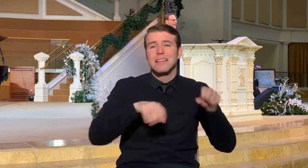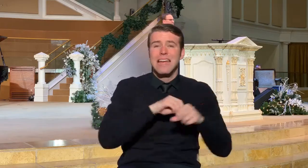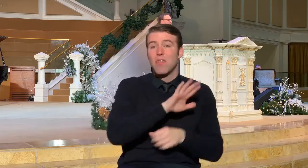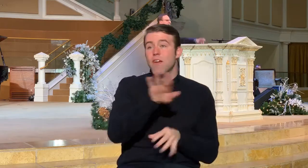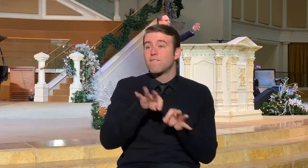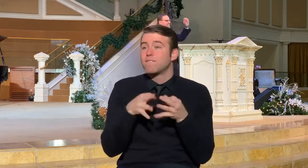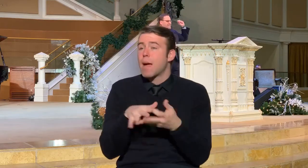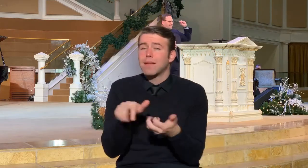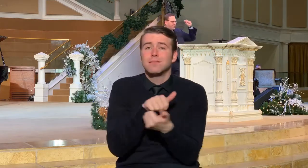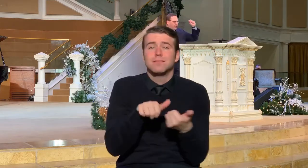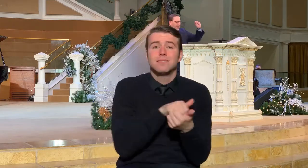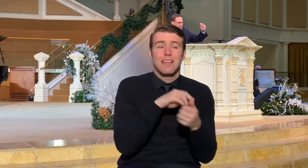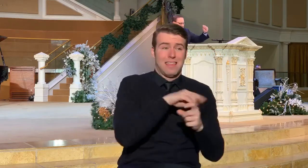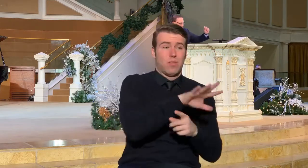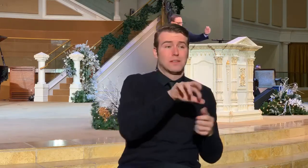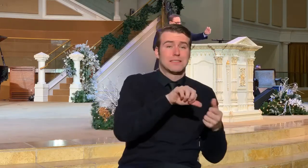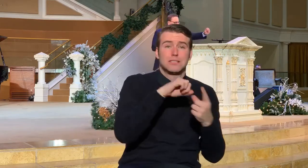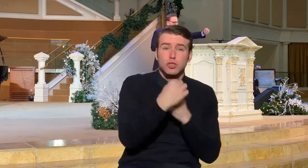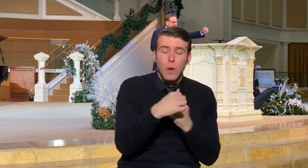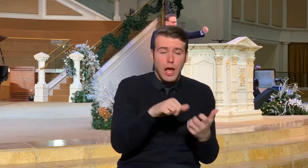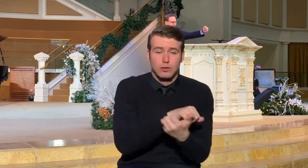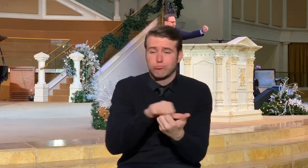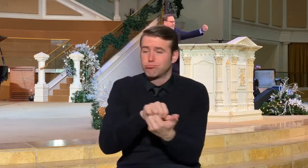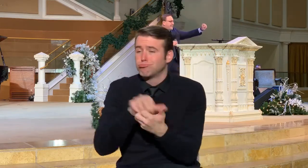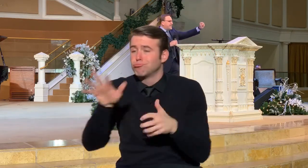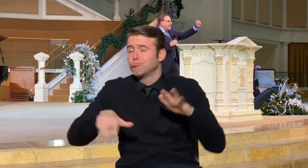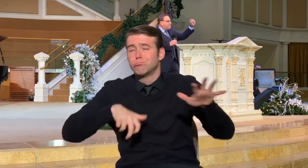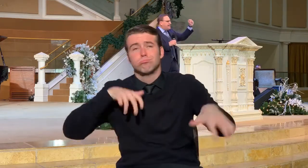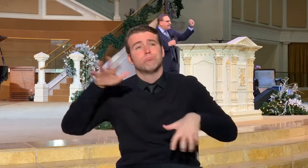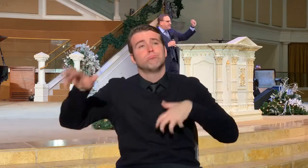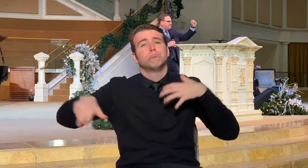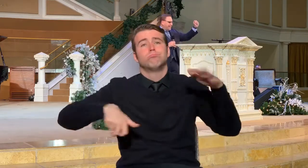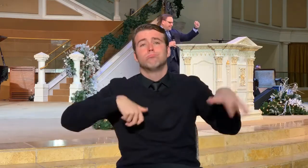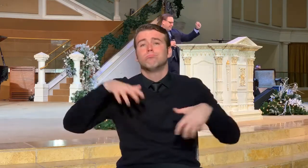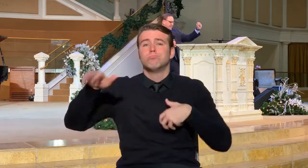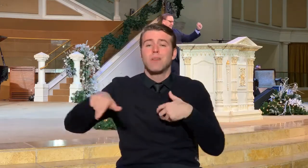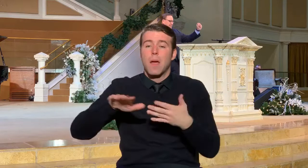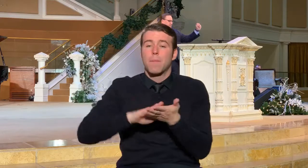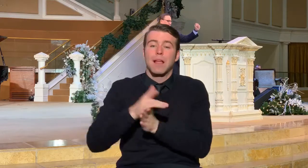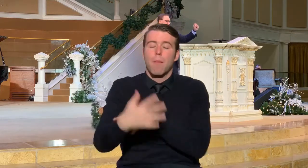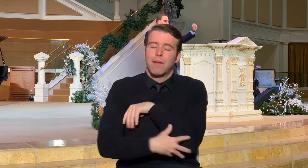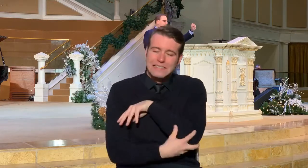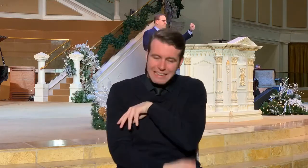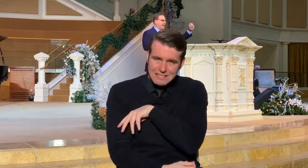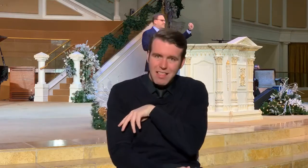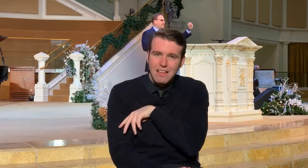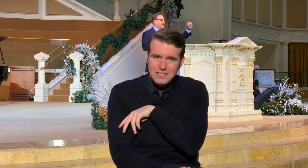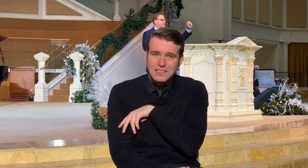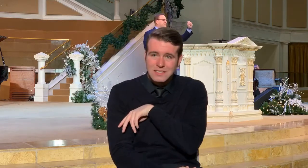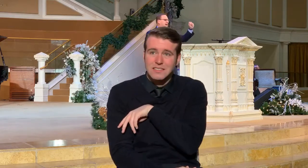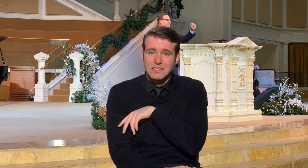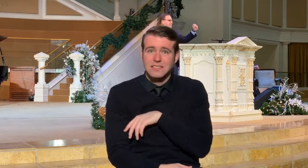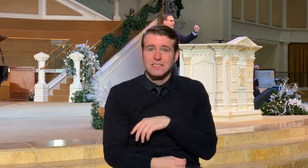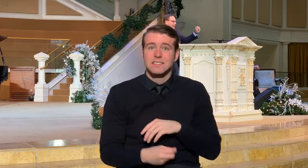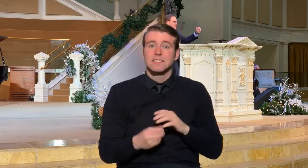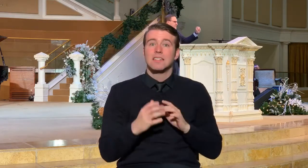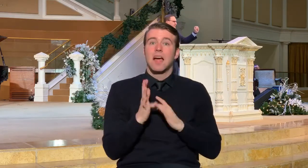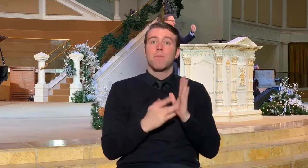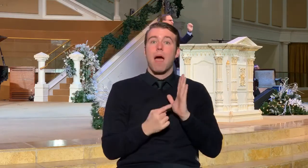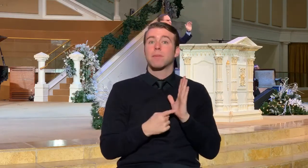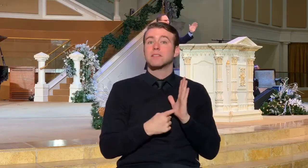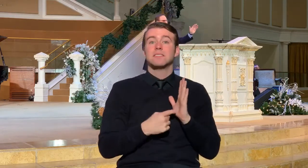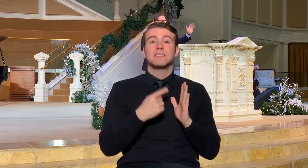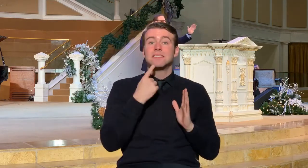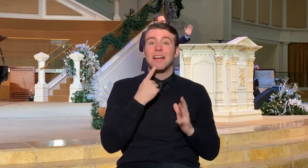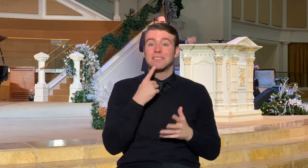families, and he got into situations where he could take until he had made them desolate. The Bible said he didn't stop at the palaces.